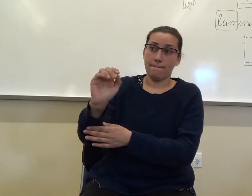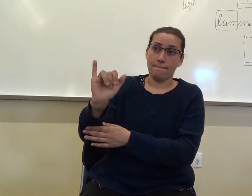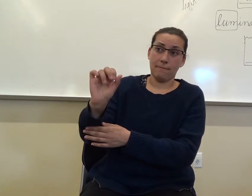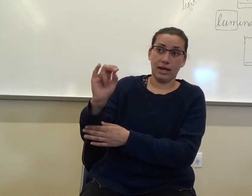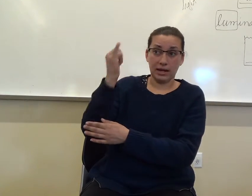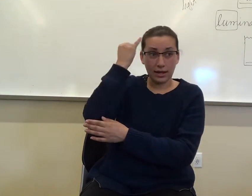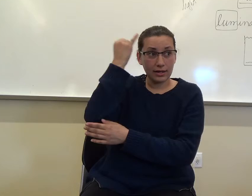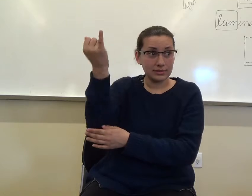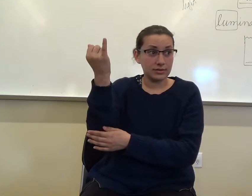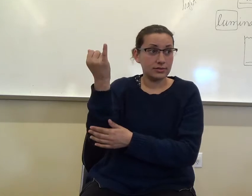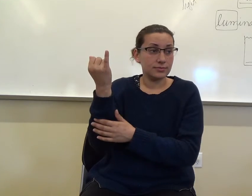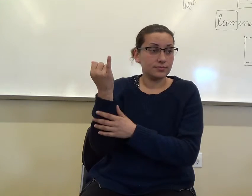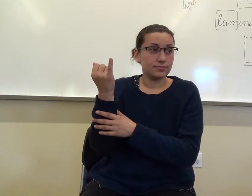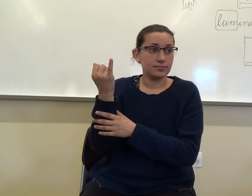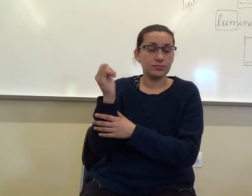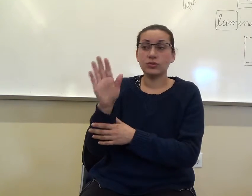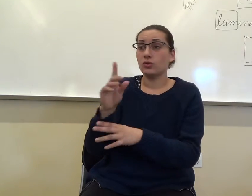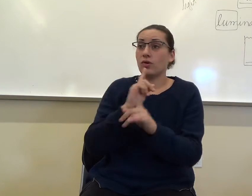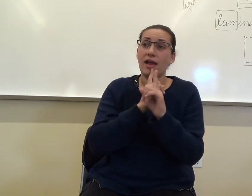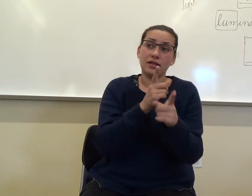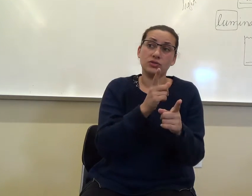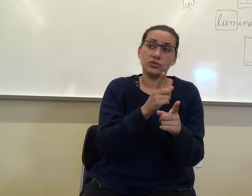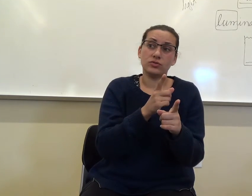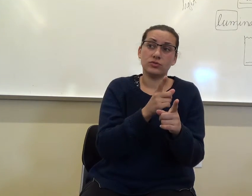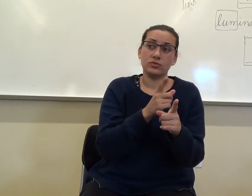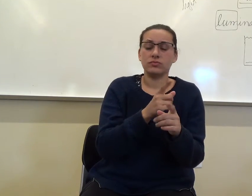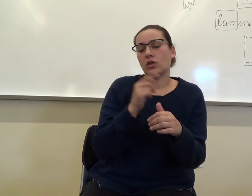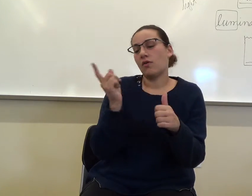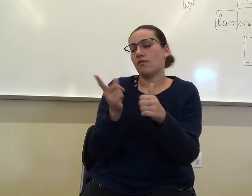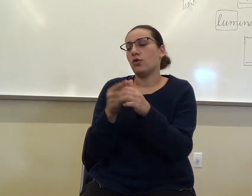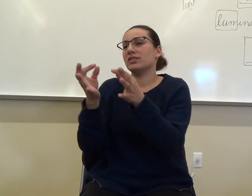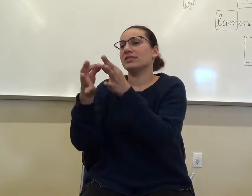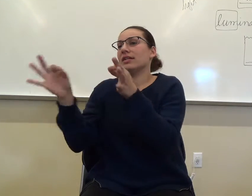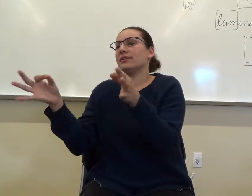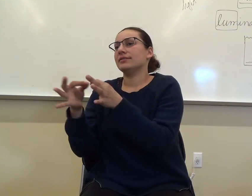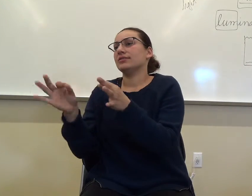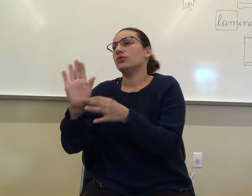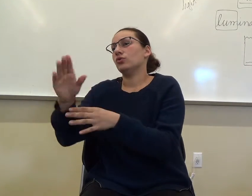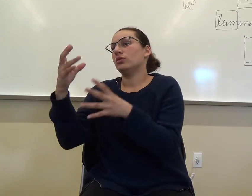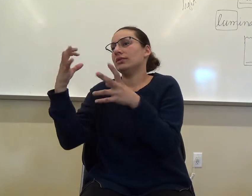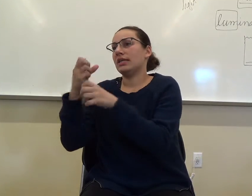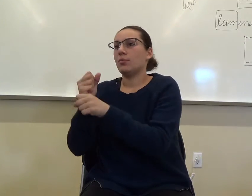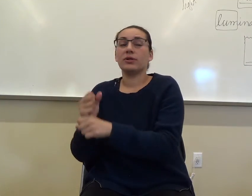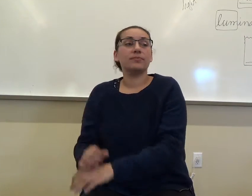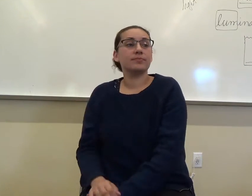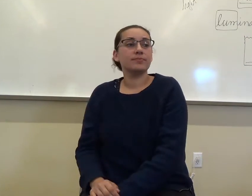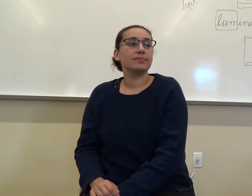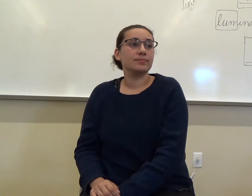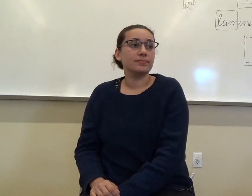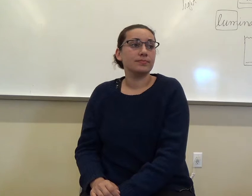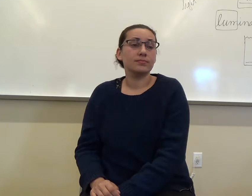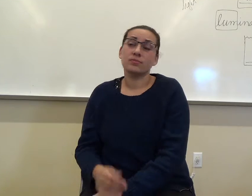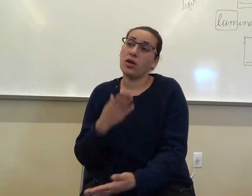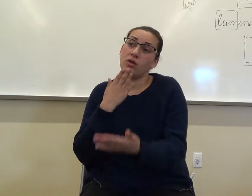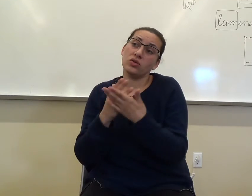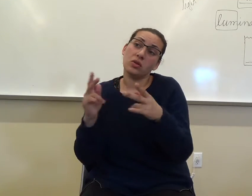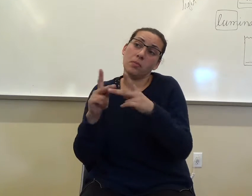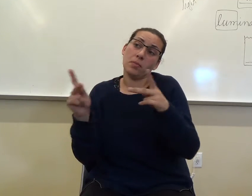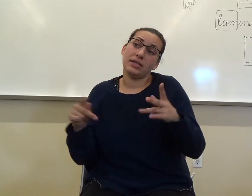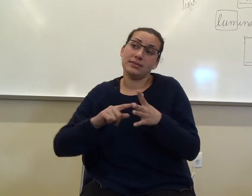your answer to this can be the first sentence of your summary. That's a pretty good place to start, right? If that's the main idea, start your